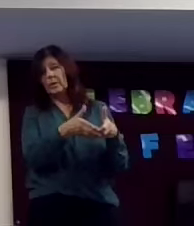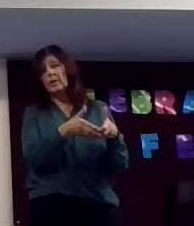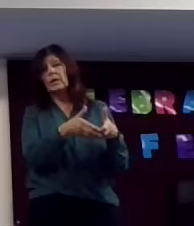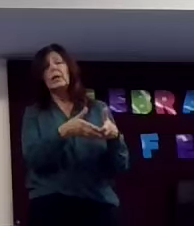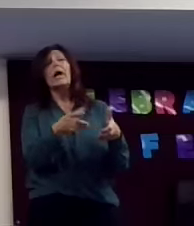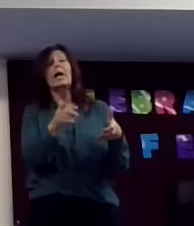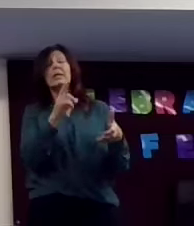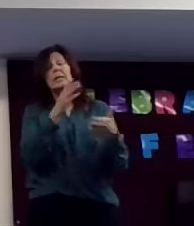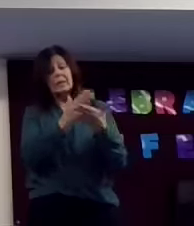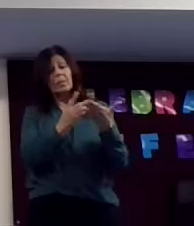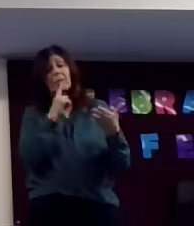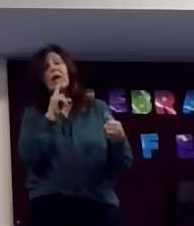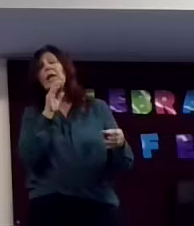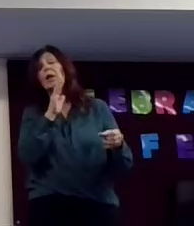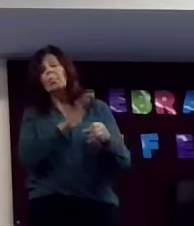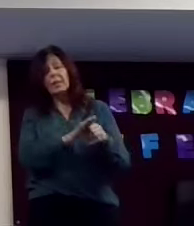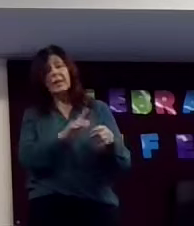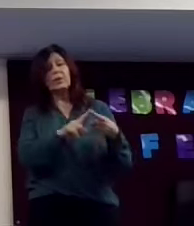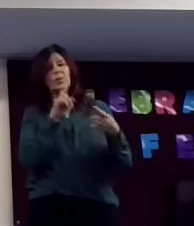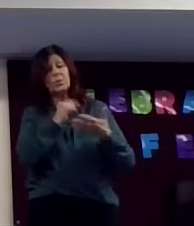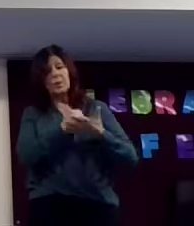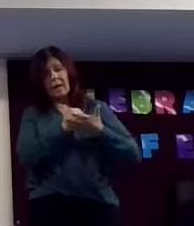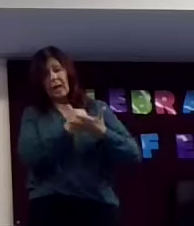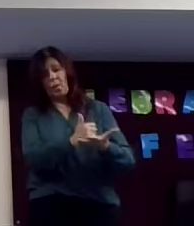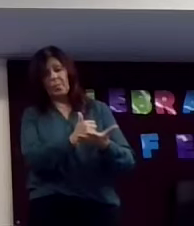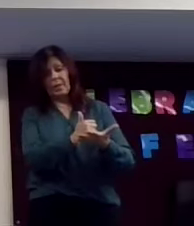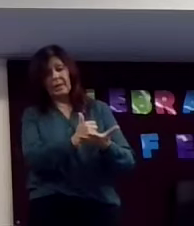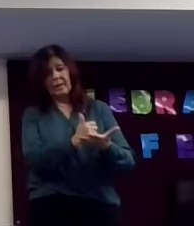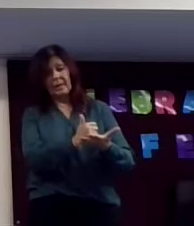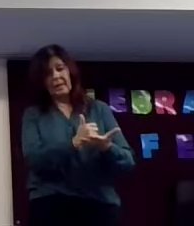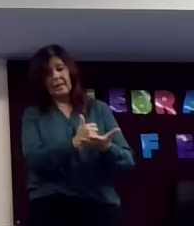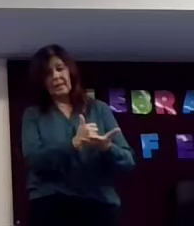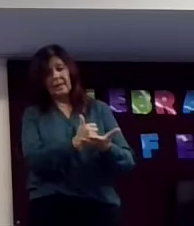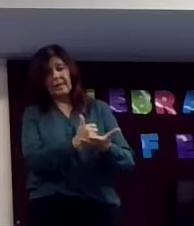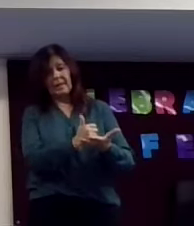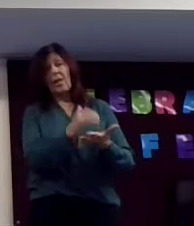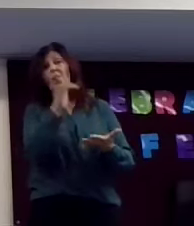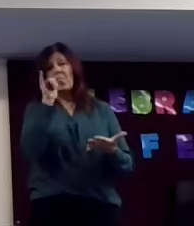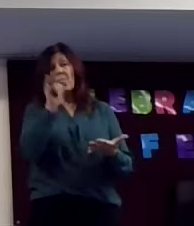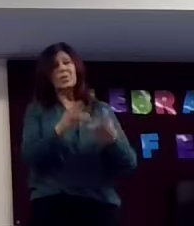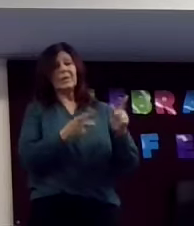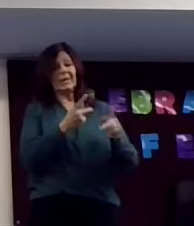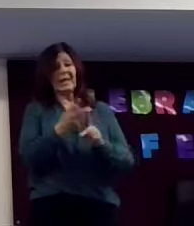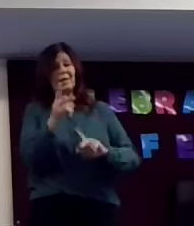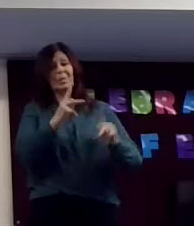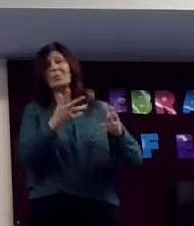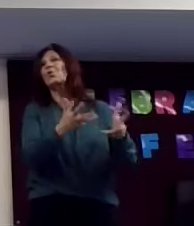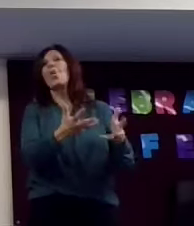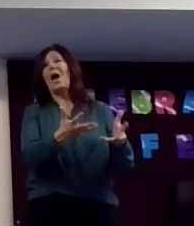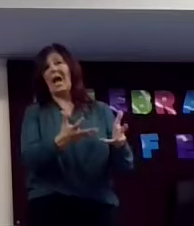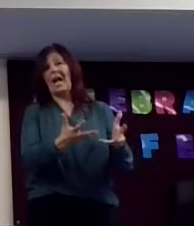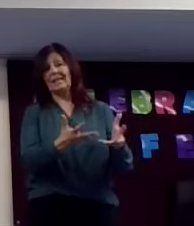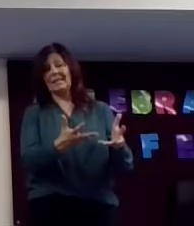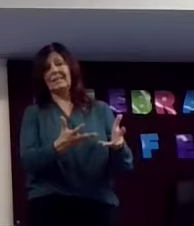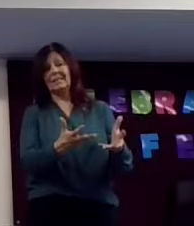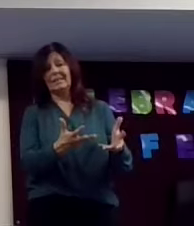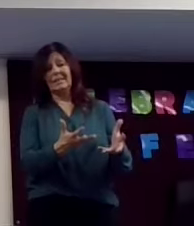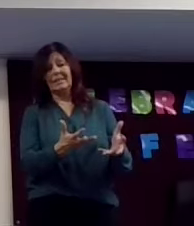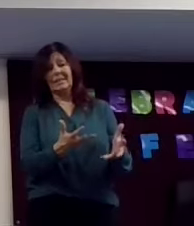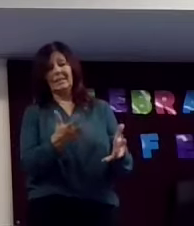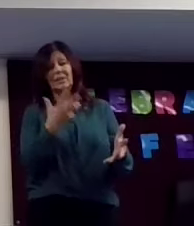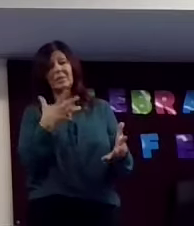absolutely committed to being helpful. Those are the kind of folks that you want to support,